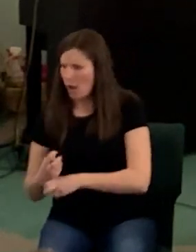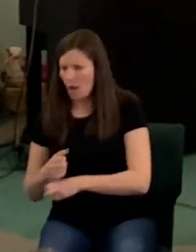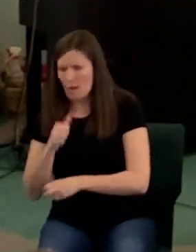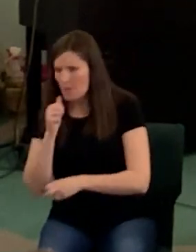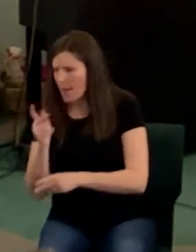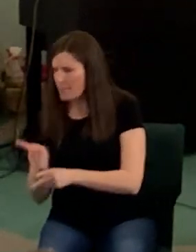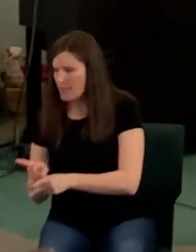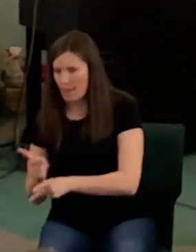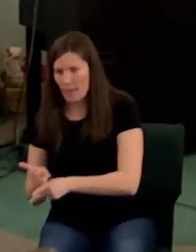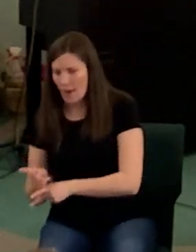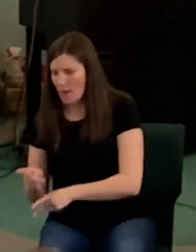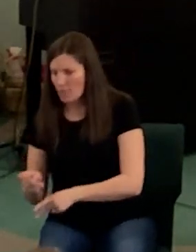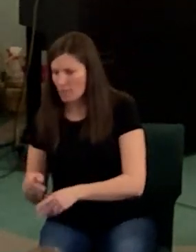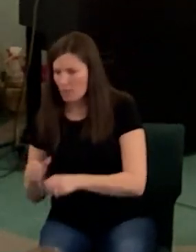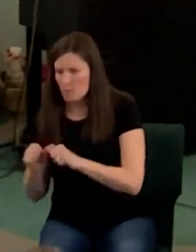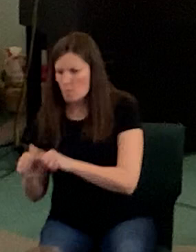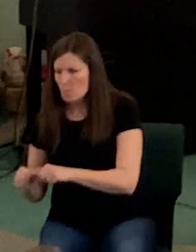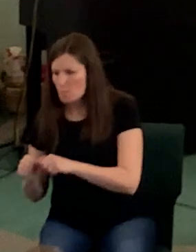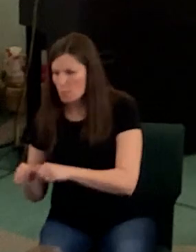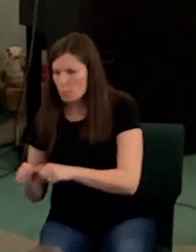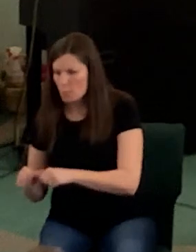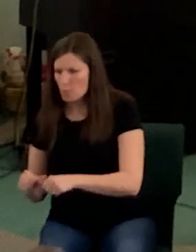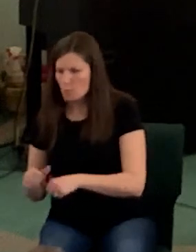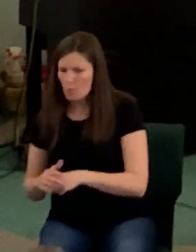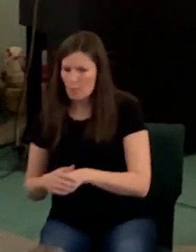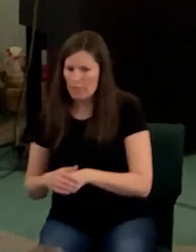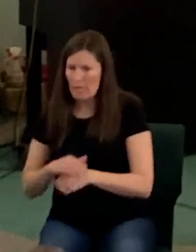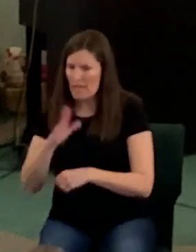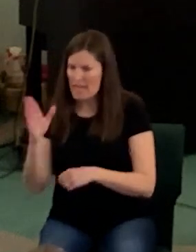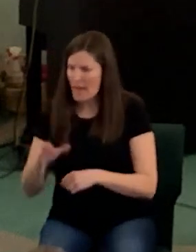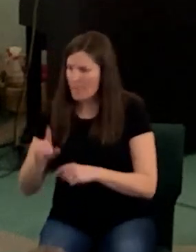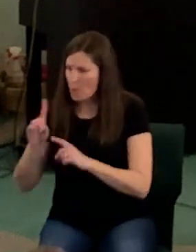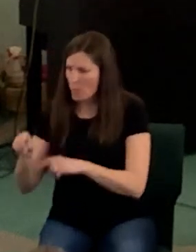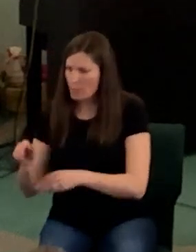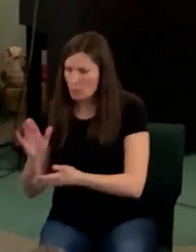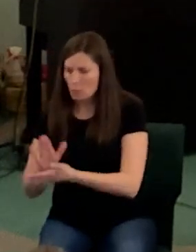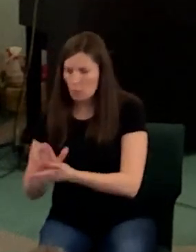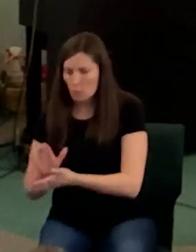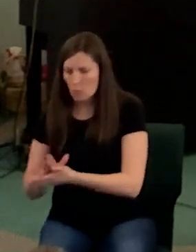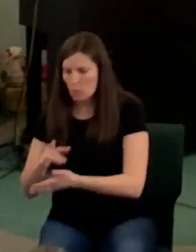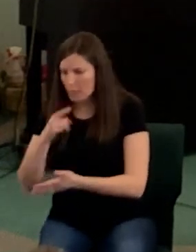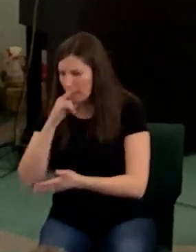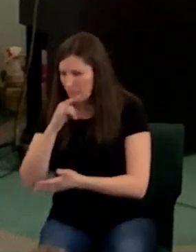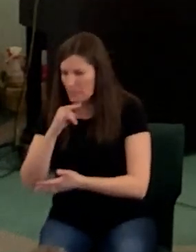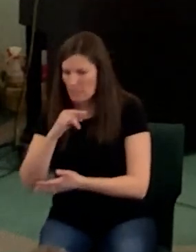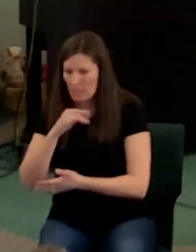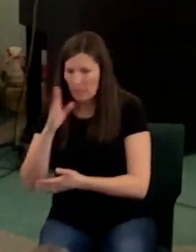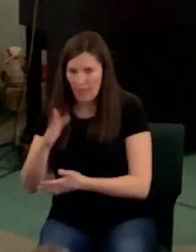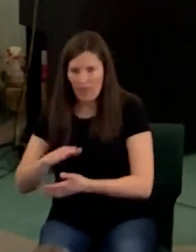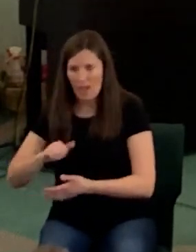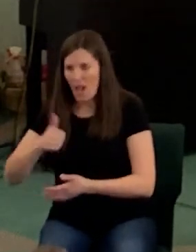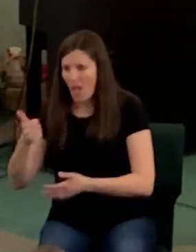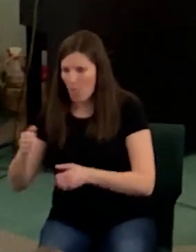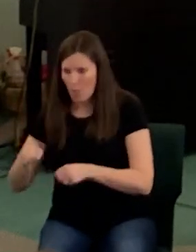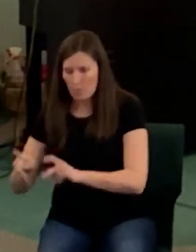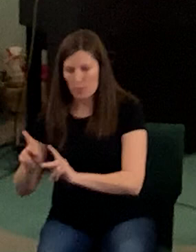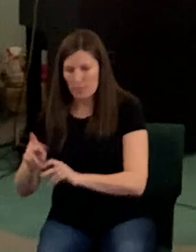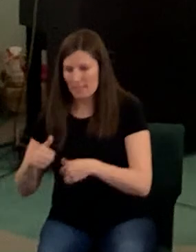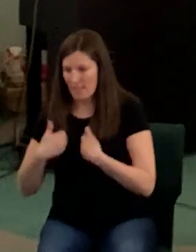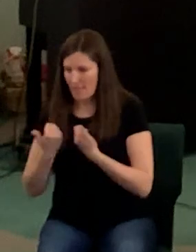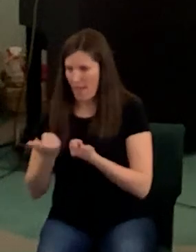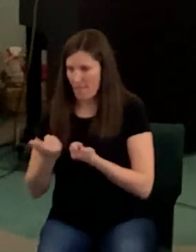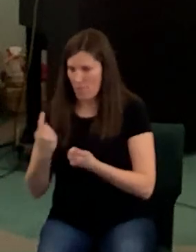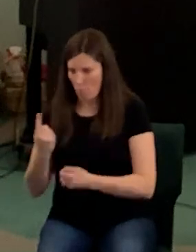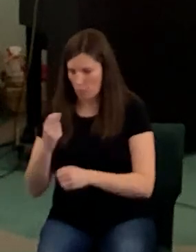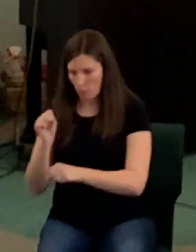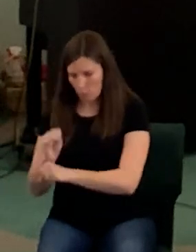for. They were pushed. They never got to go to school. They didn't get to learn. They never had any other opportunities in life